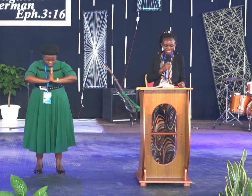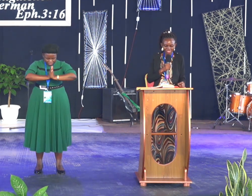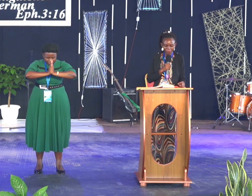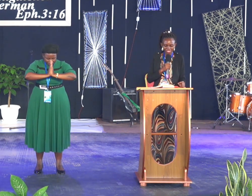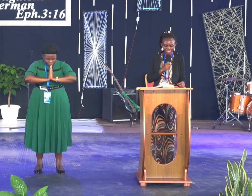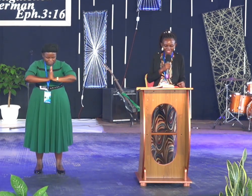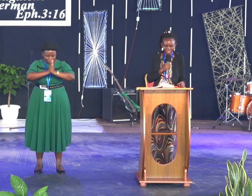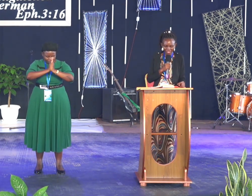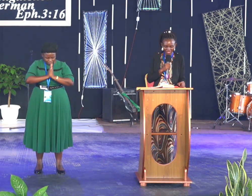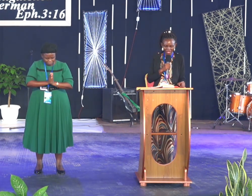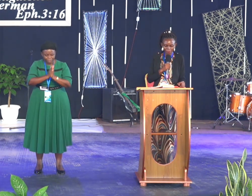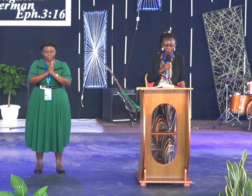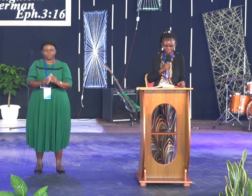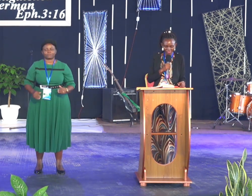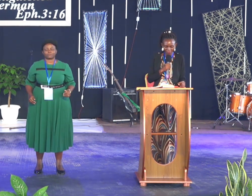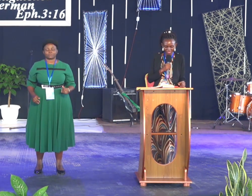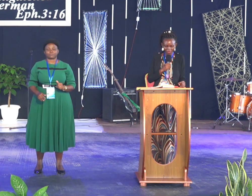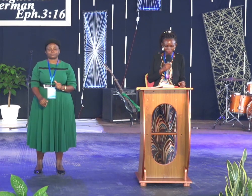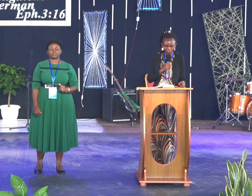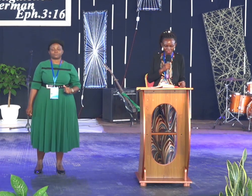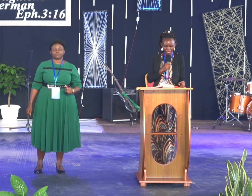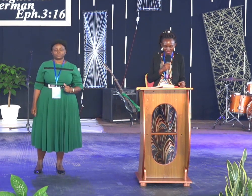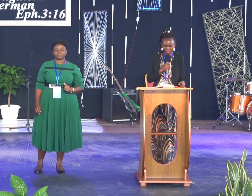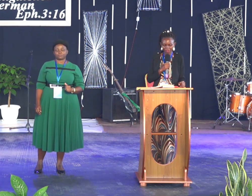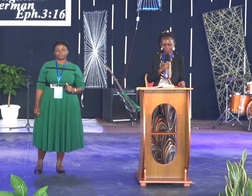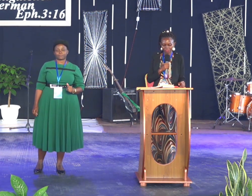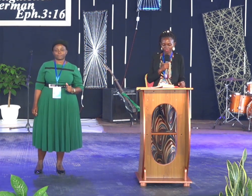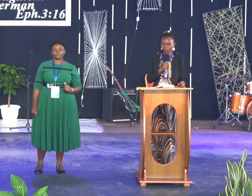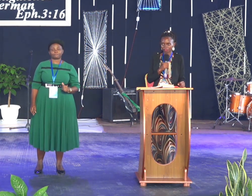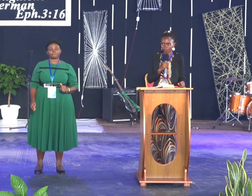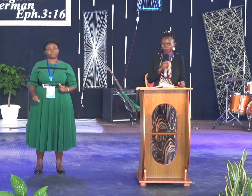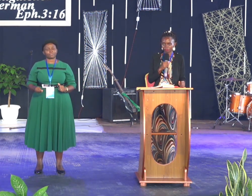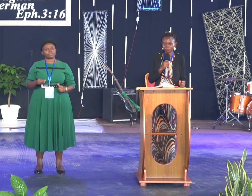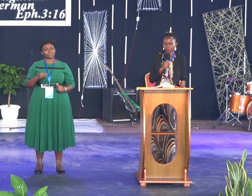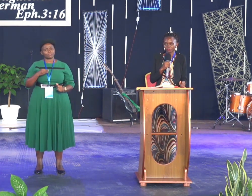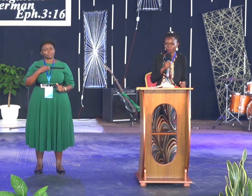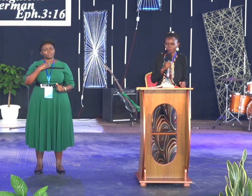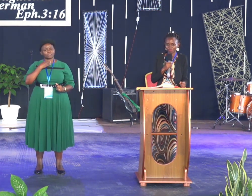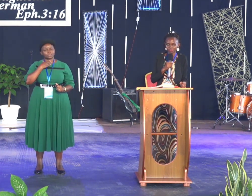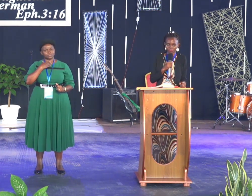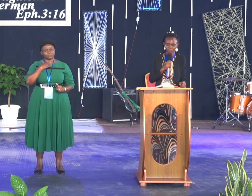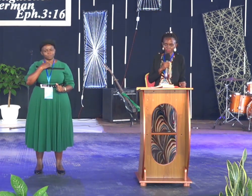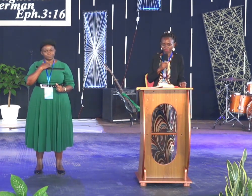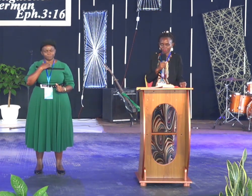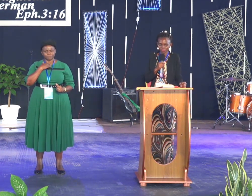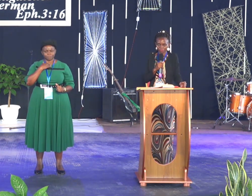2, nti munyikirirenga mukusabanga mutunulanga. Njagala NKJ bisagane NLT.